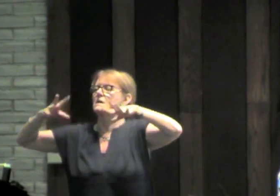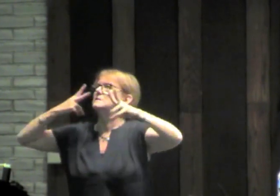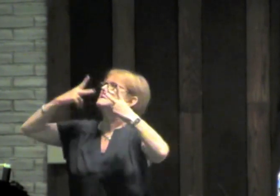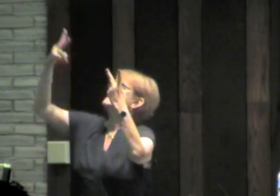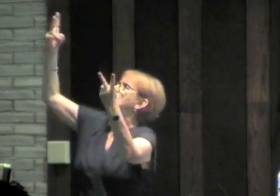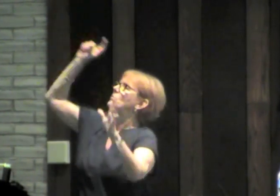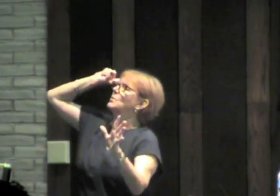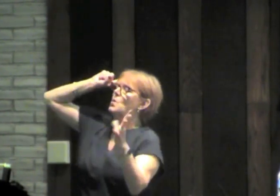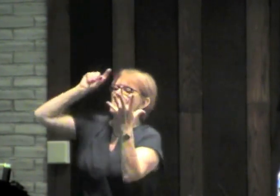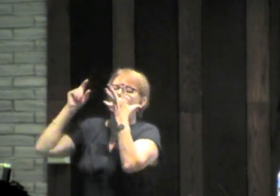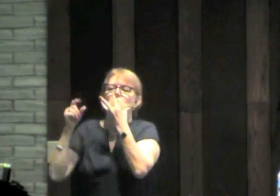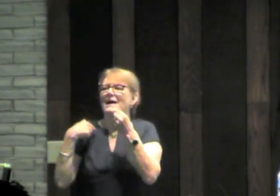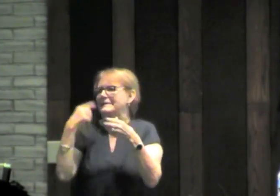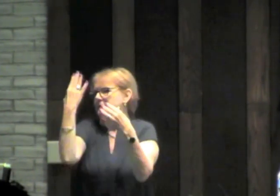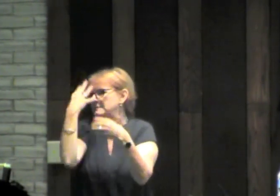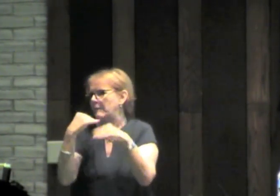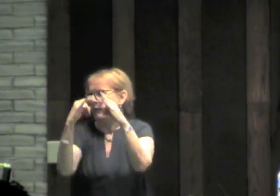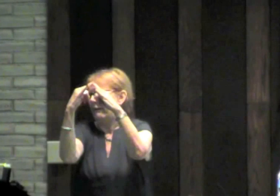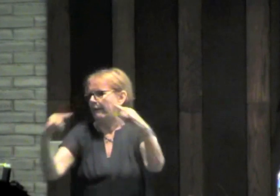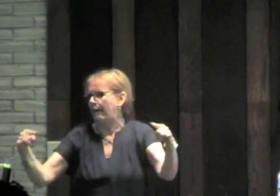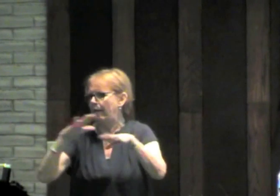It's known as the Valley of the Moon, and it's beautiful.